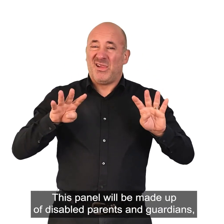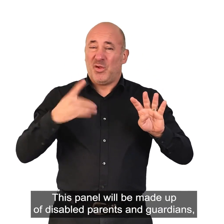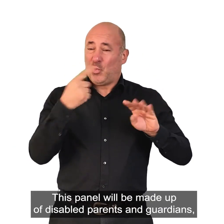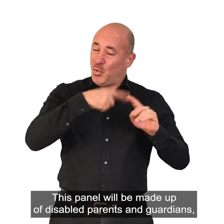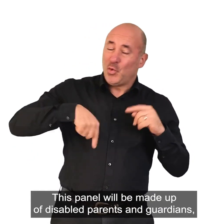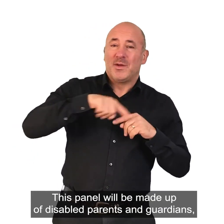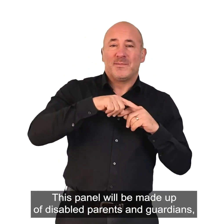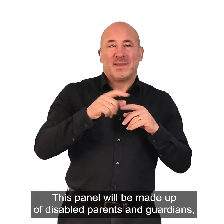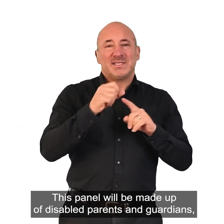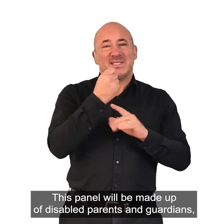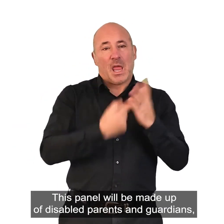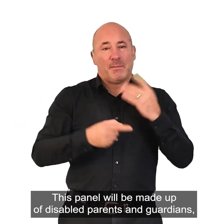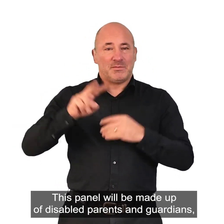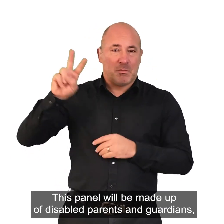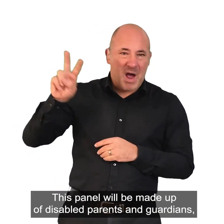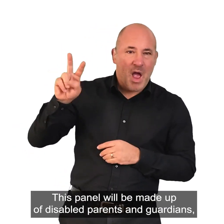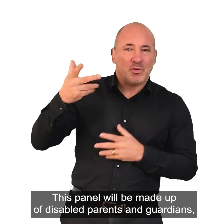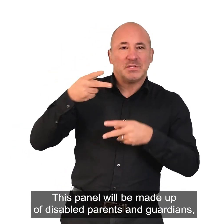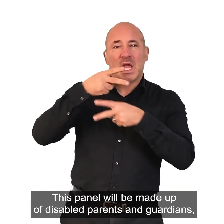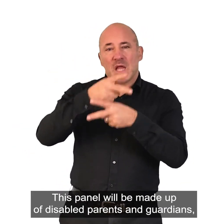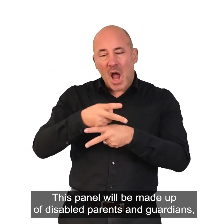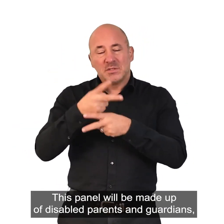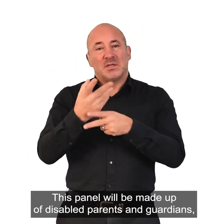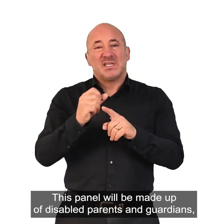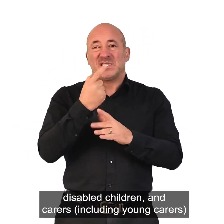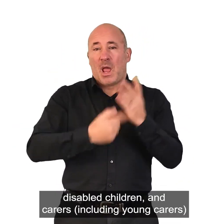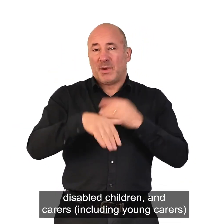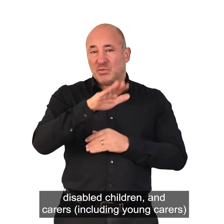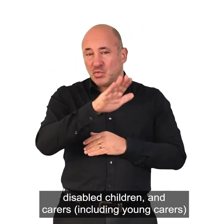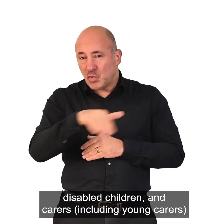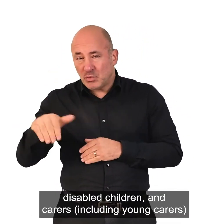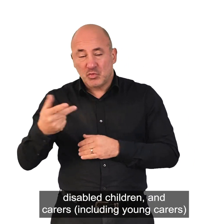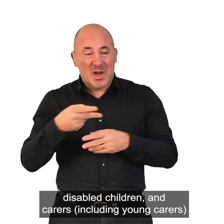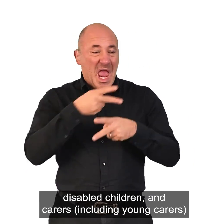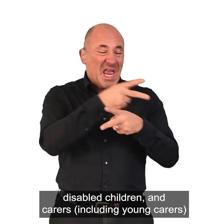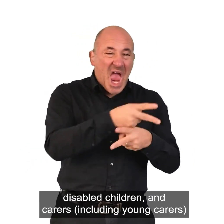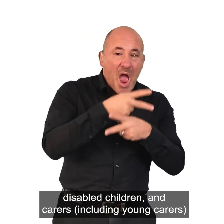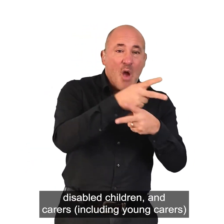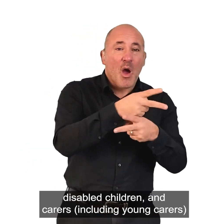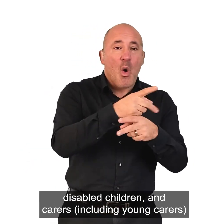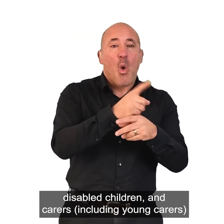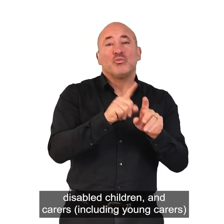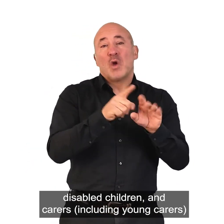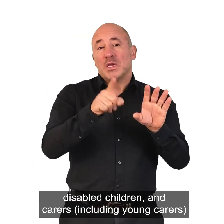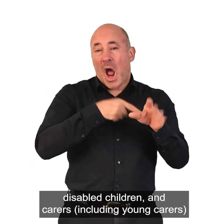This panel will be made up of disabled parents and guardians, disabled children and carers, including young